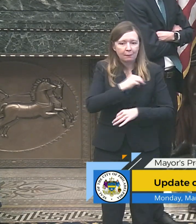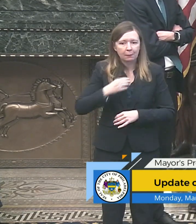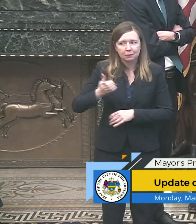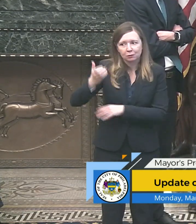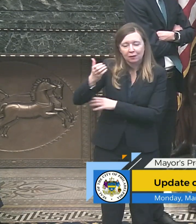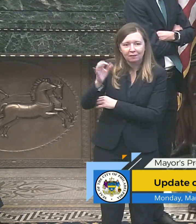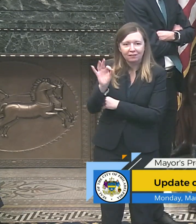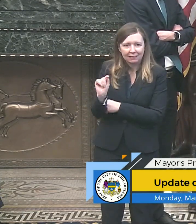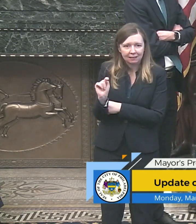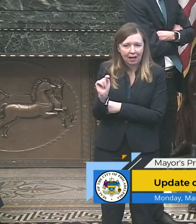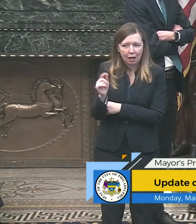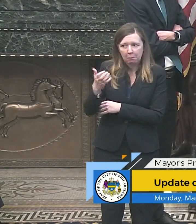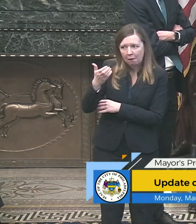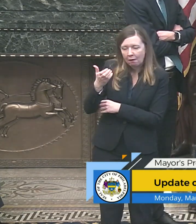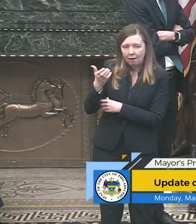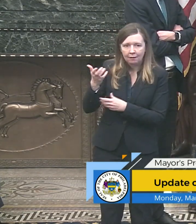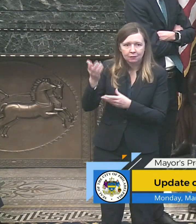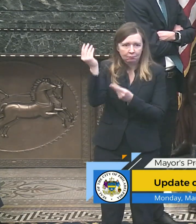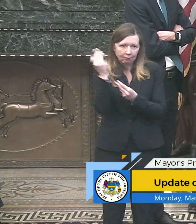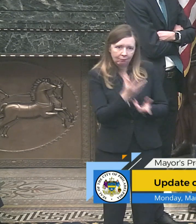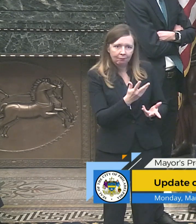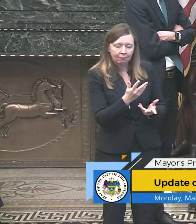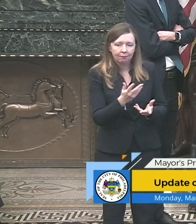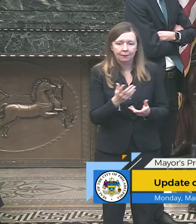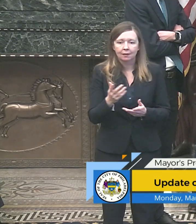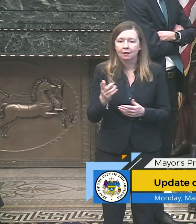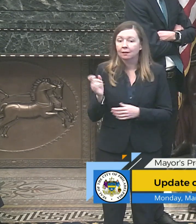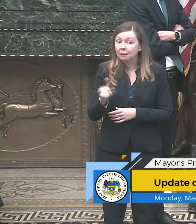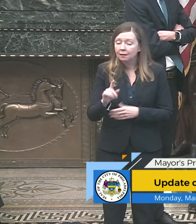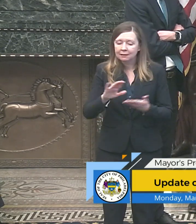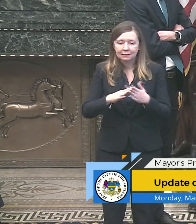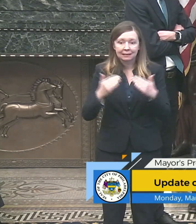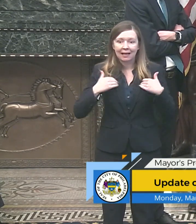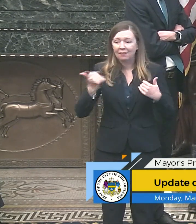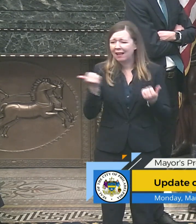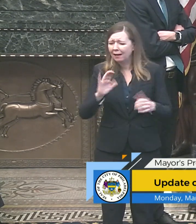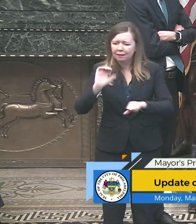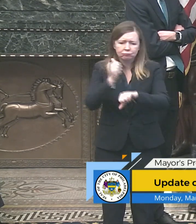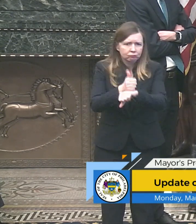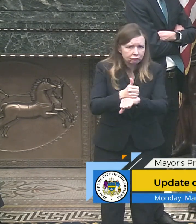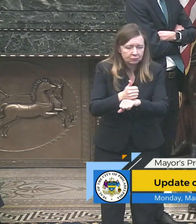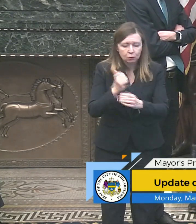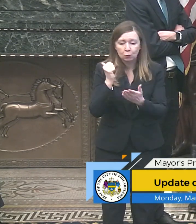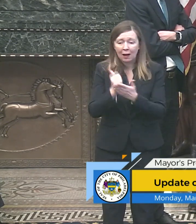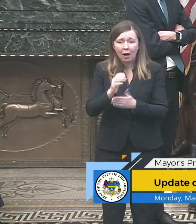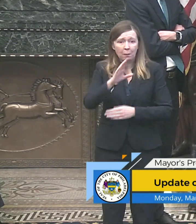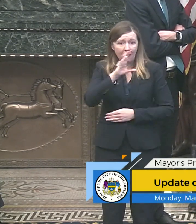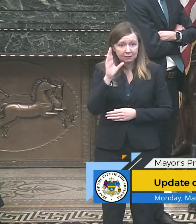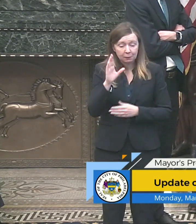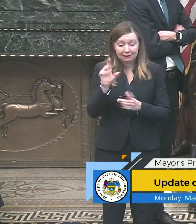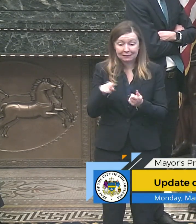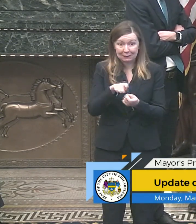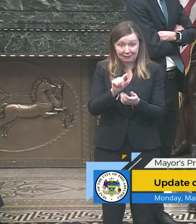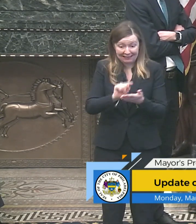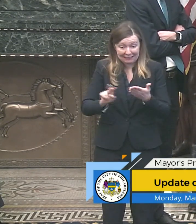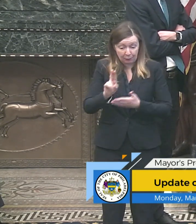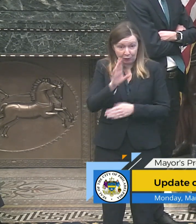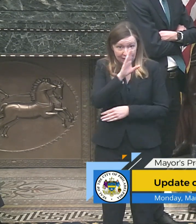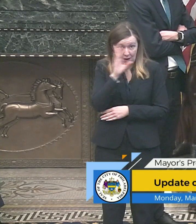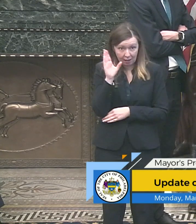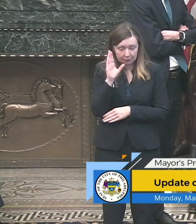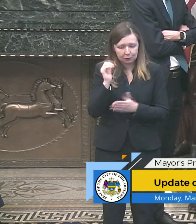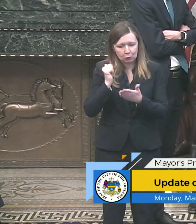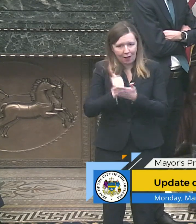to do translation. And the question itself is if the city has anything in place to help hospitals, and specifically Temple, to address this